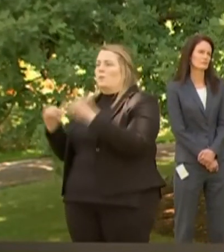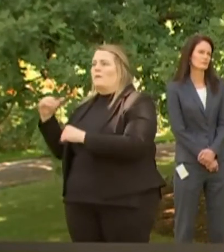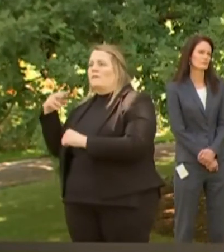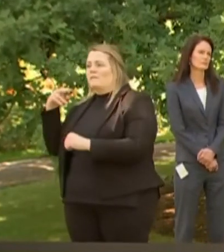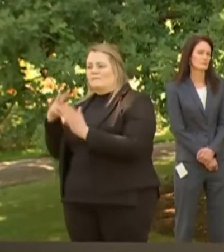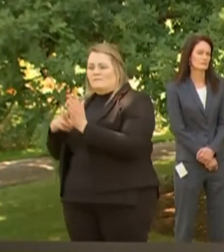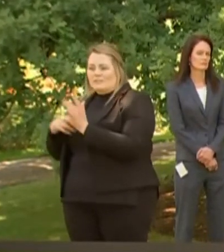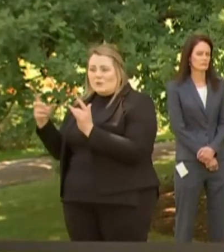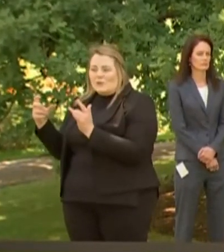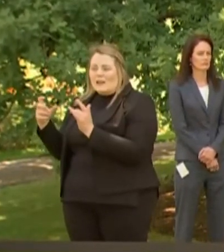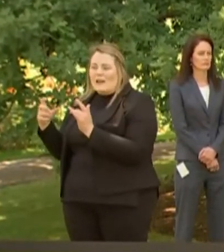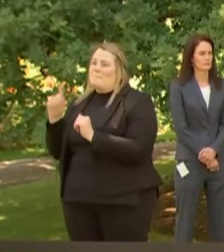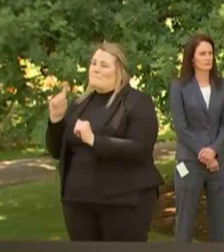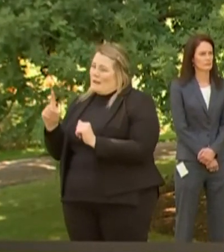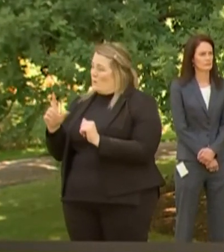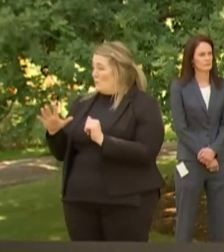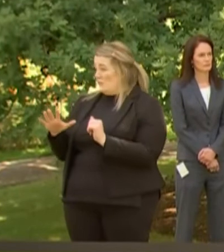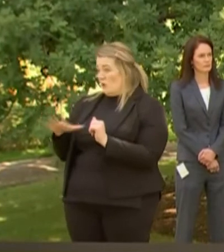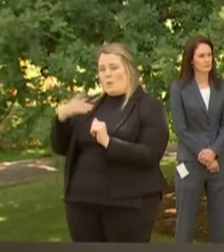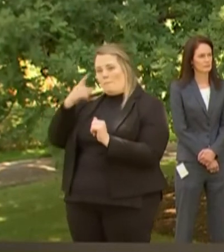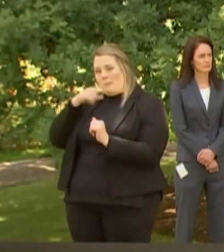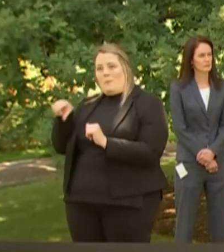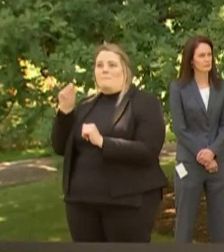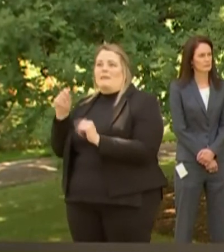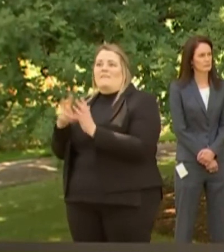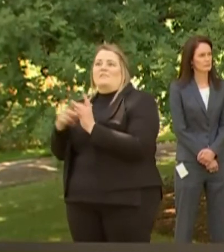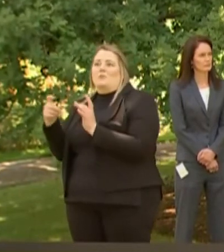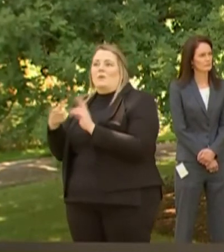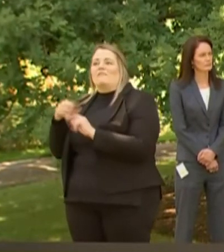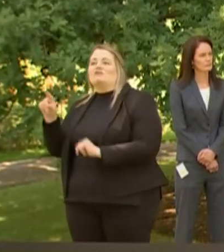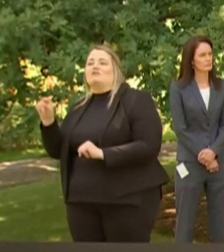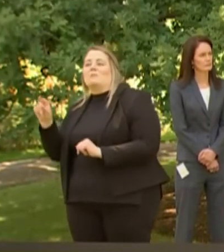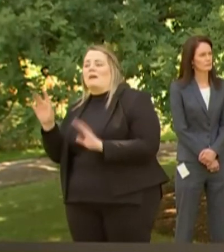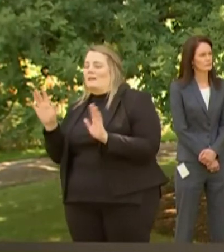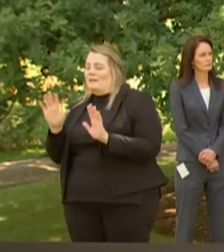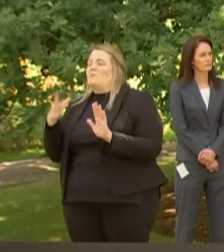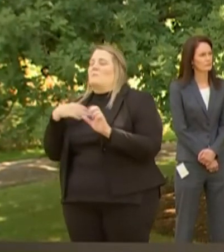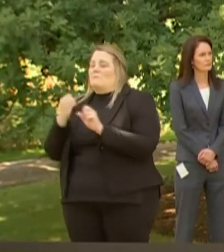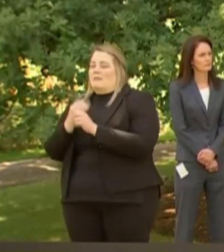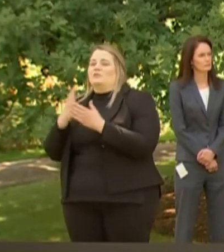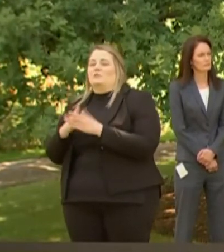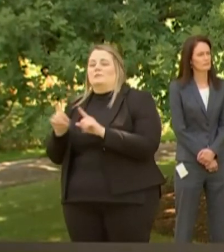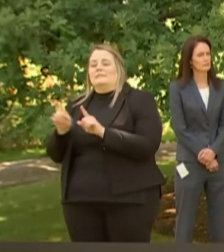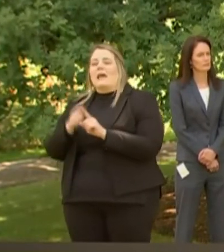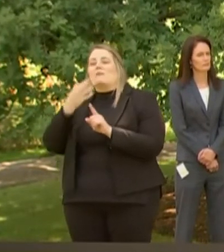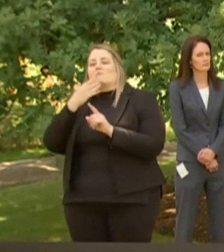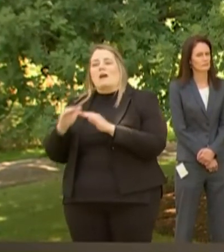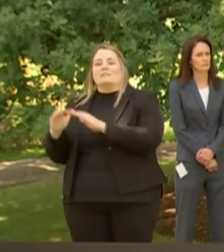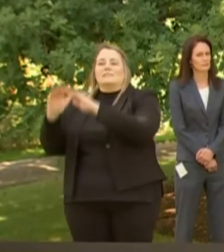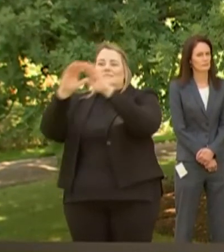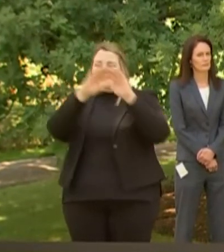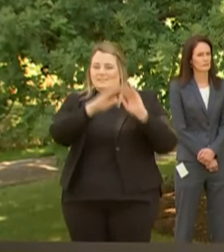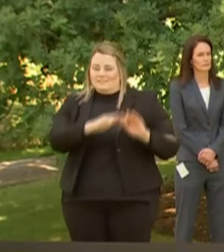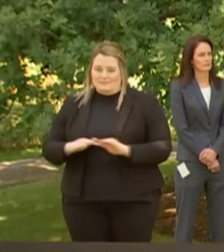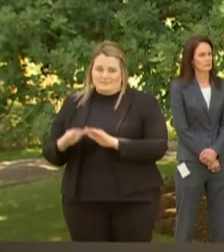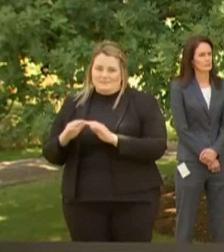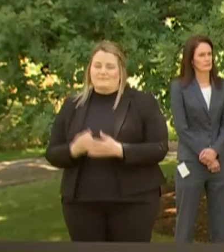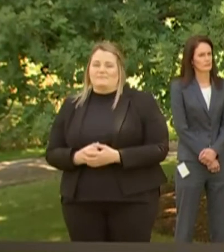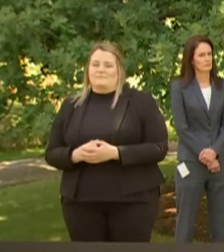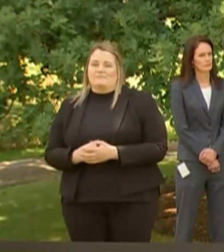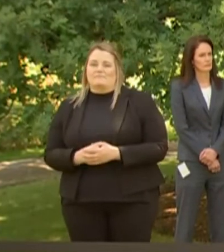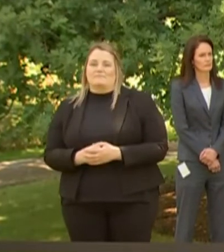for more people to be coming here because our rates are cheaper. So they'll all be on par with what's charged in other states, and that was a decision that was very well supported around the